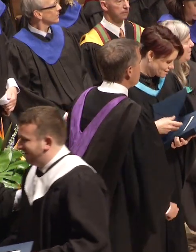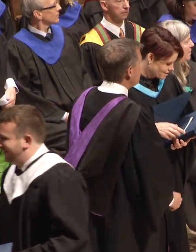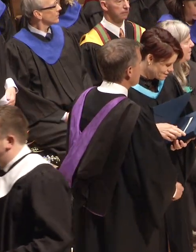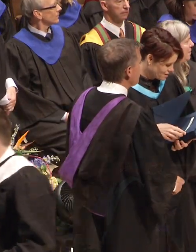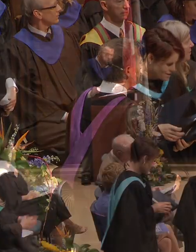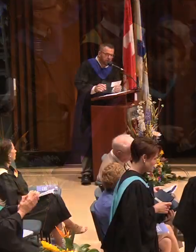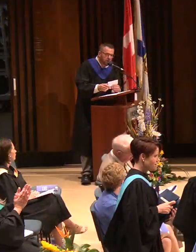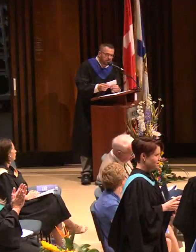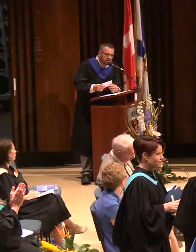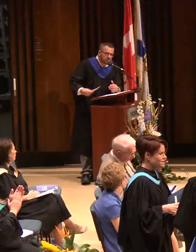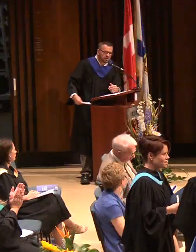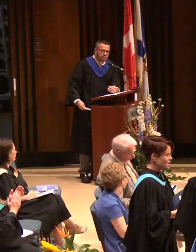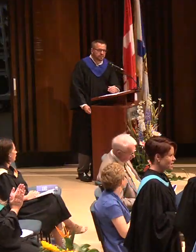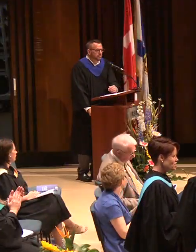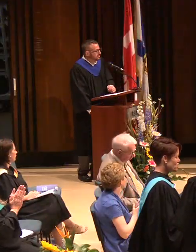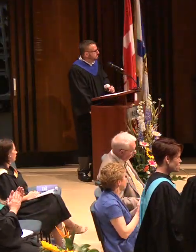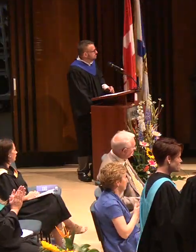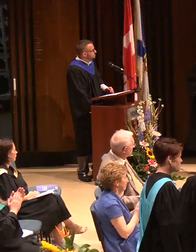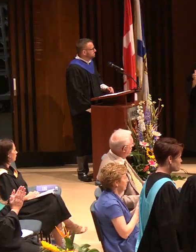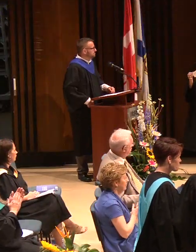Natasha Humphreys with honors.